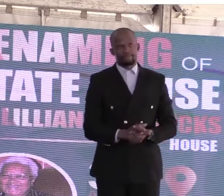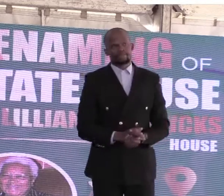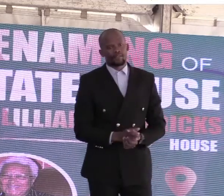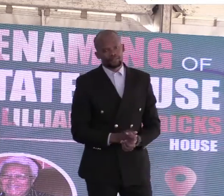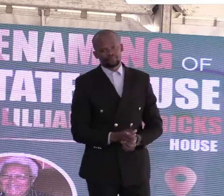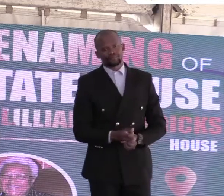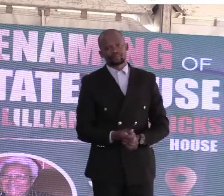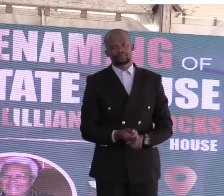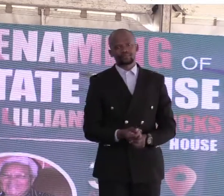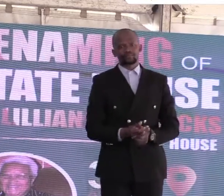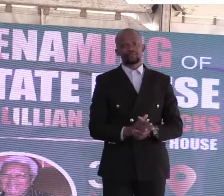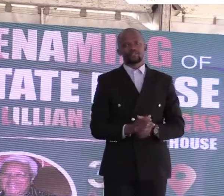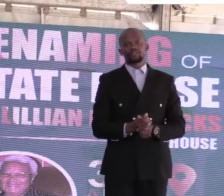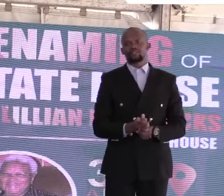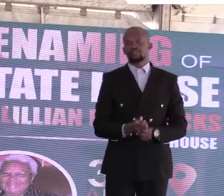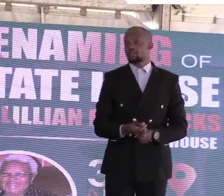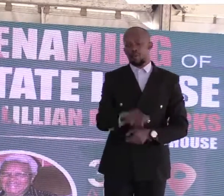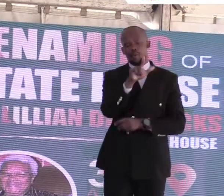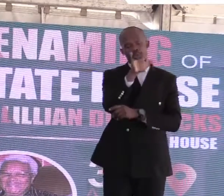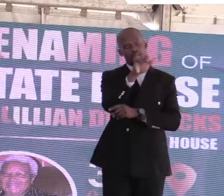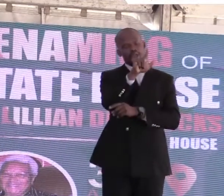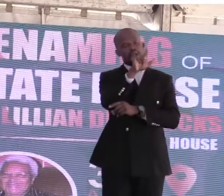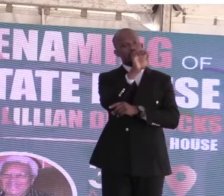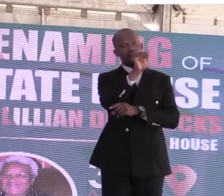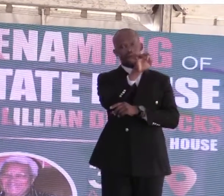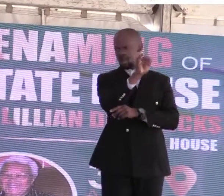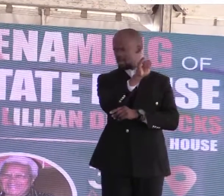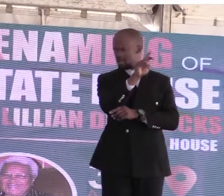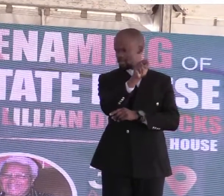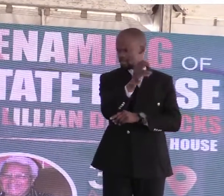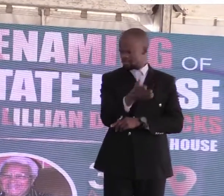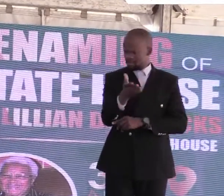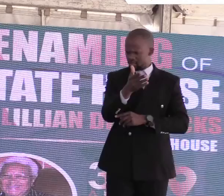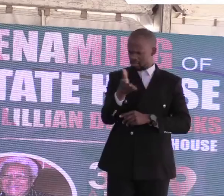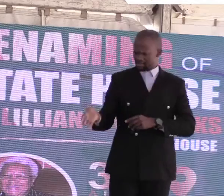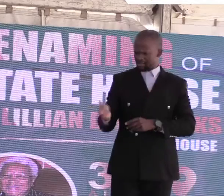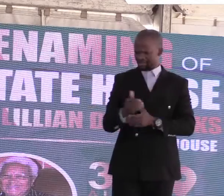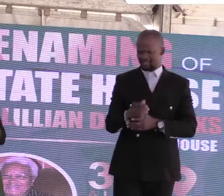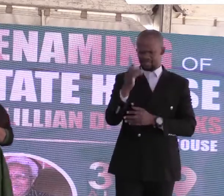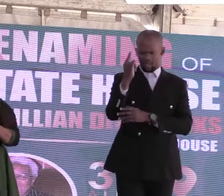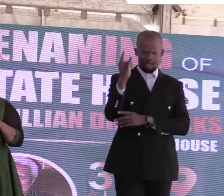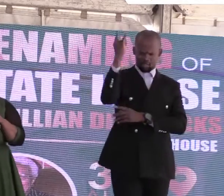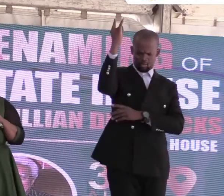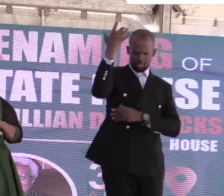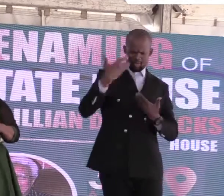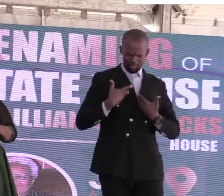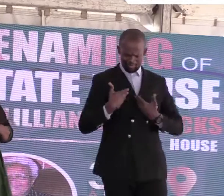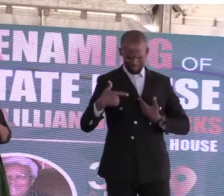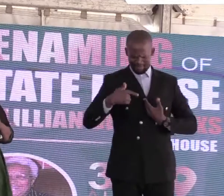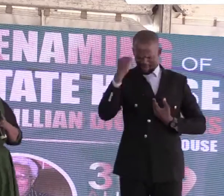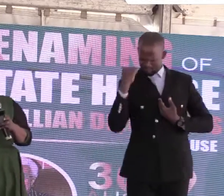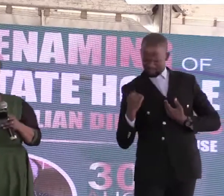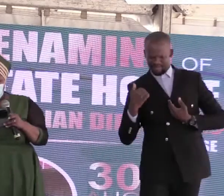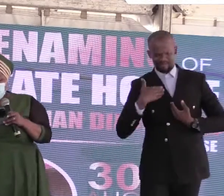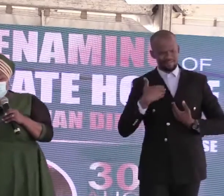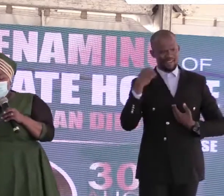kwisithwalandwe umama Lillian Diedericks. I don't know, this podium is taller than me, apparently.